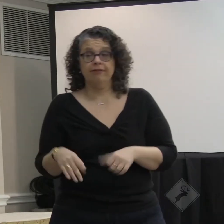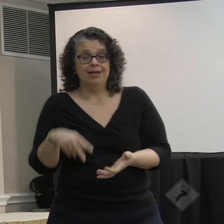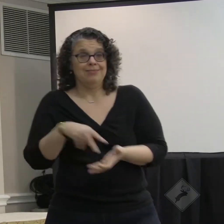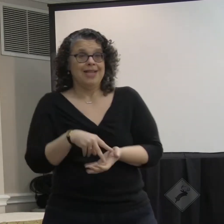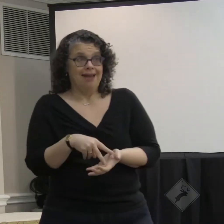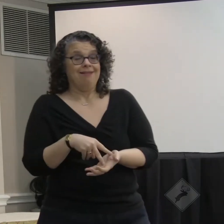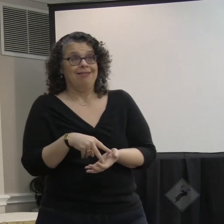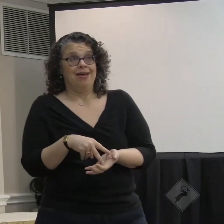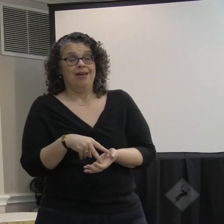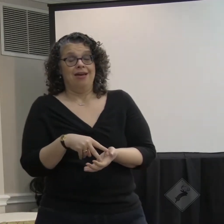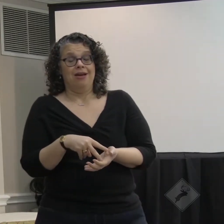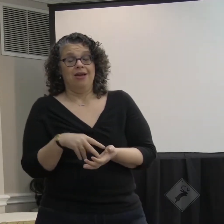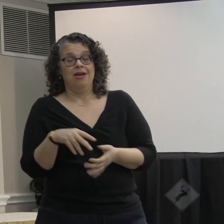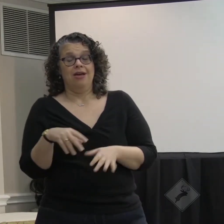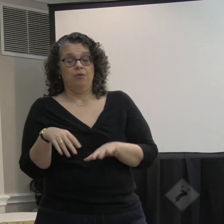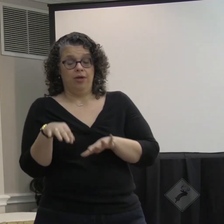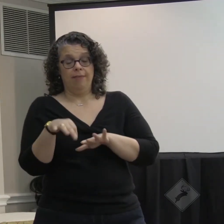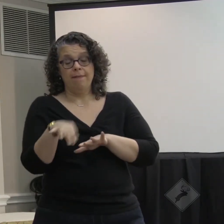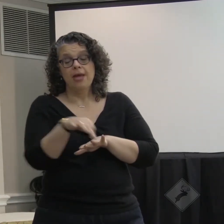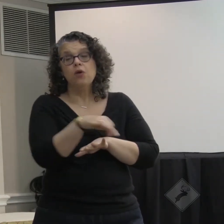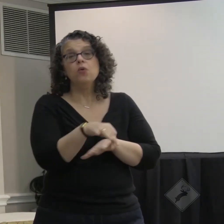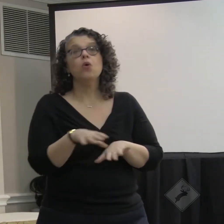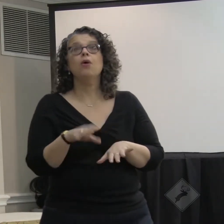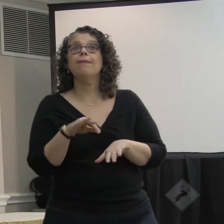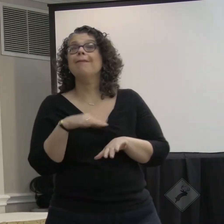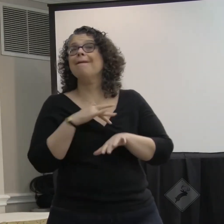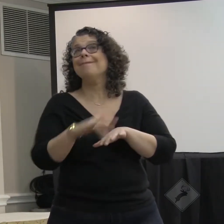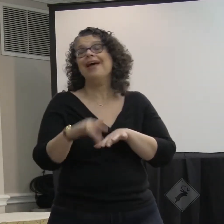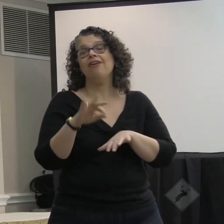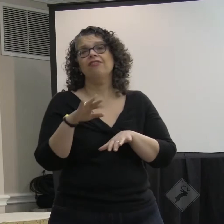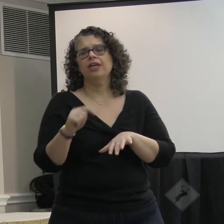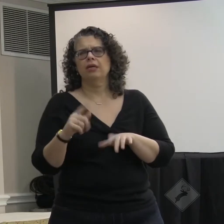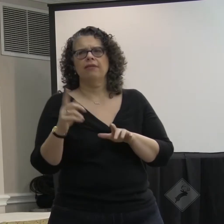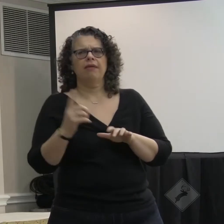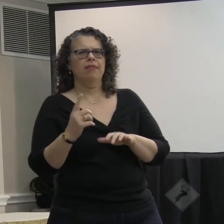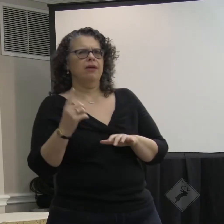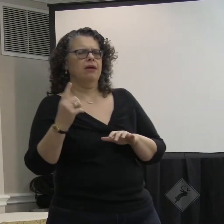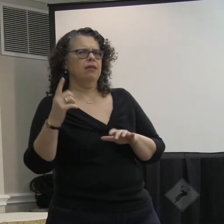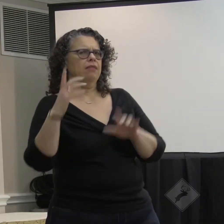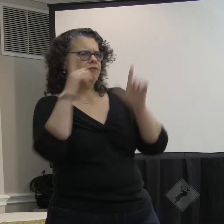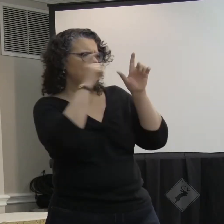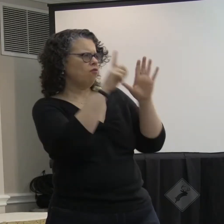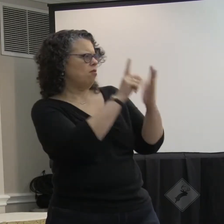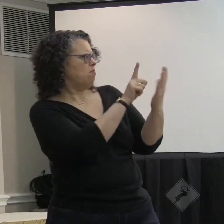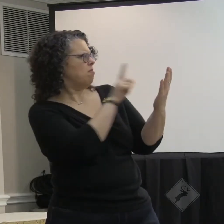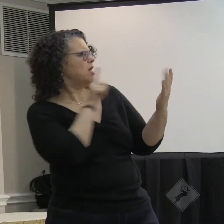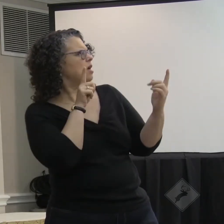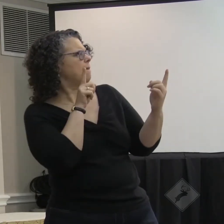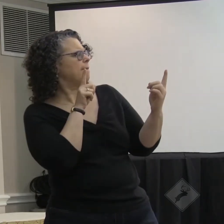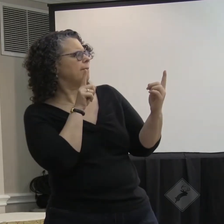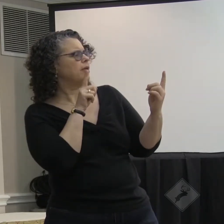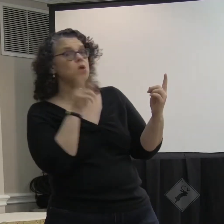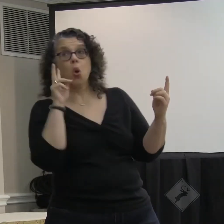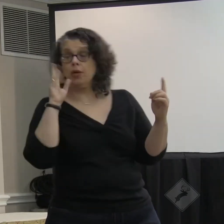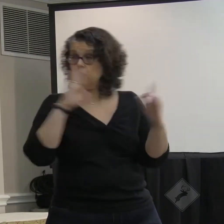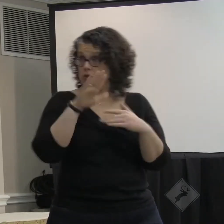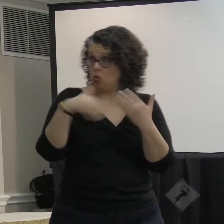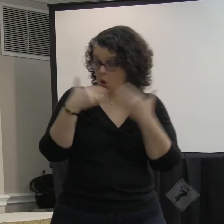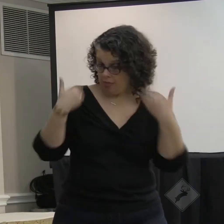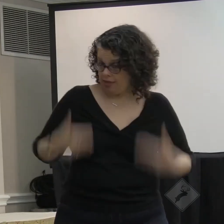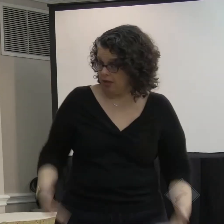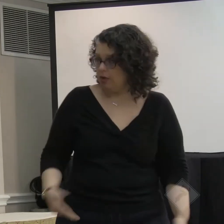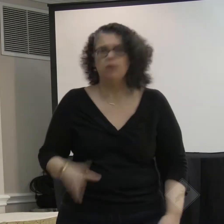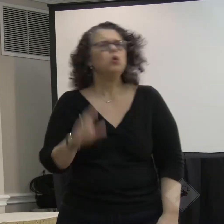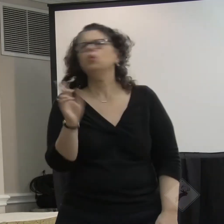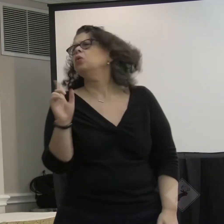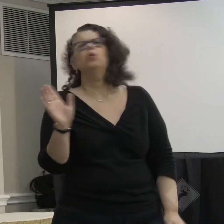standing there on my bare feet, my little painted toes on the carpet, and then they backed up. The photographer backed up, and I said, "Oh, can you see the whole thing?" And they